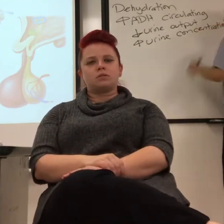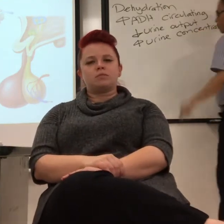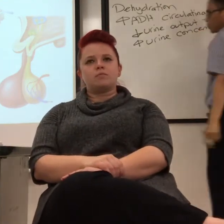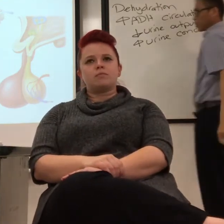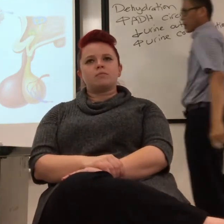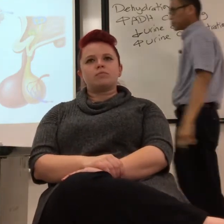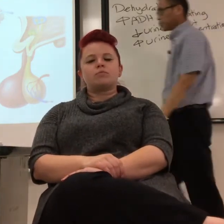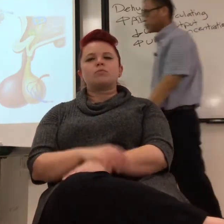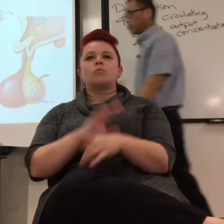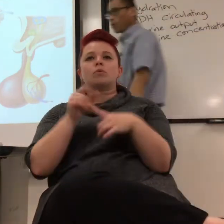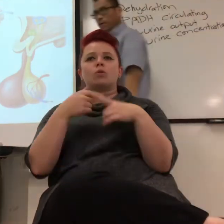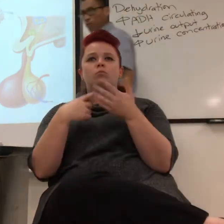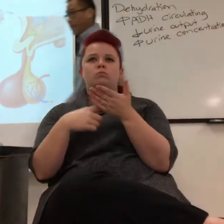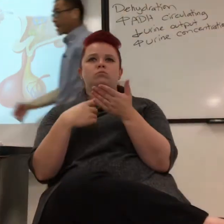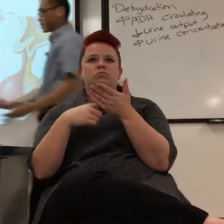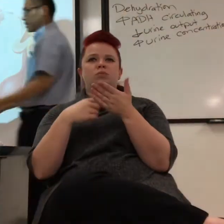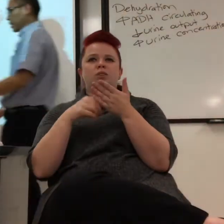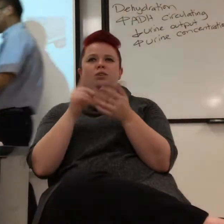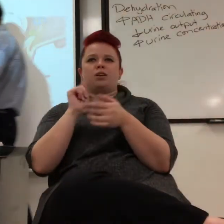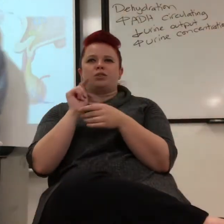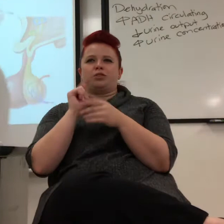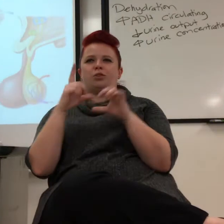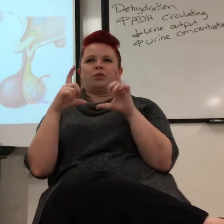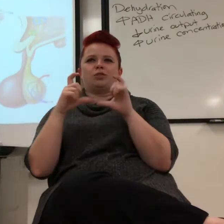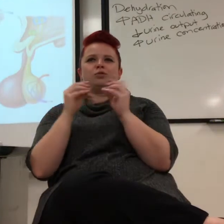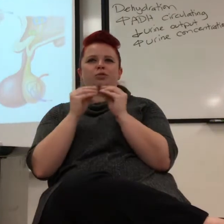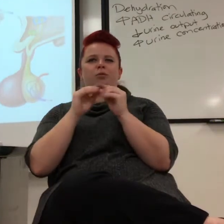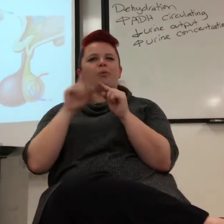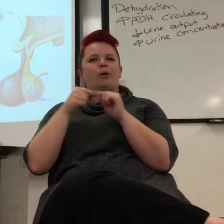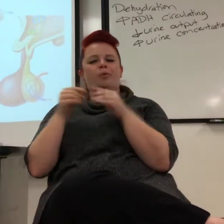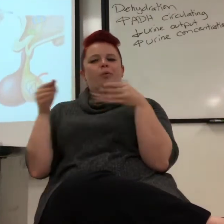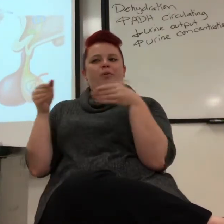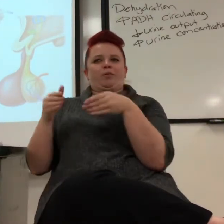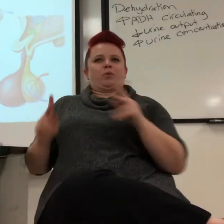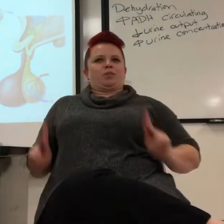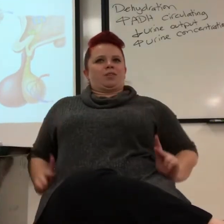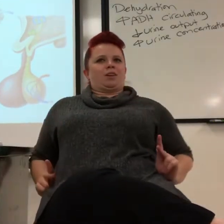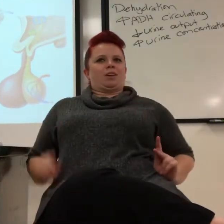When we talk about urine concentration more when we actually get to the kidney, but I want to move on